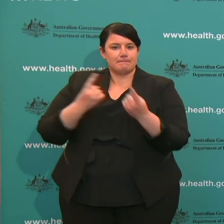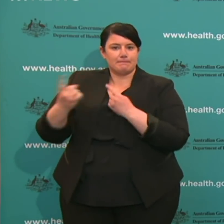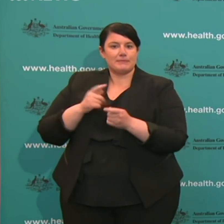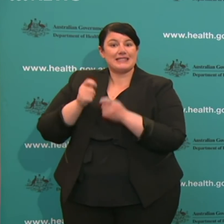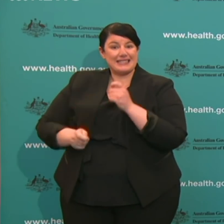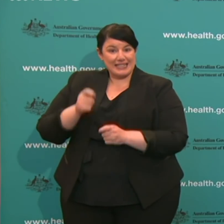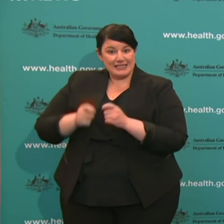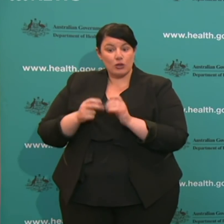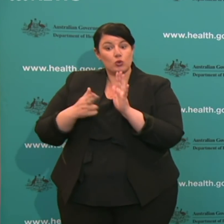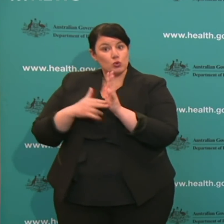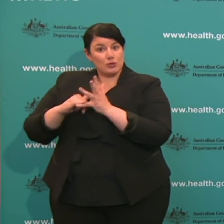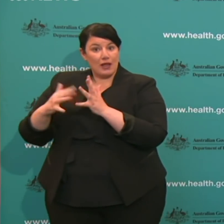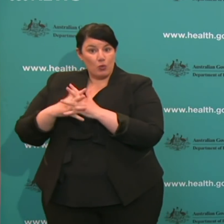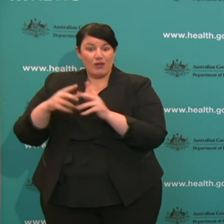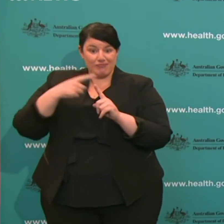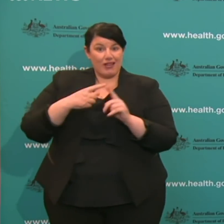both introduced